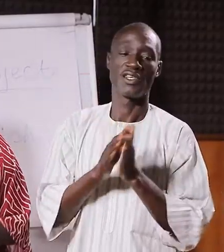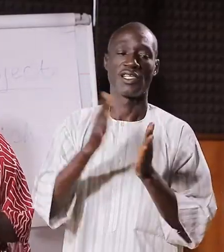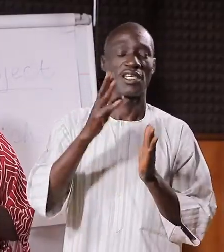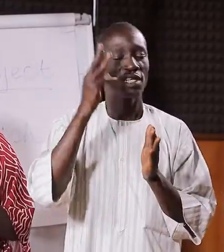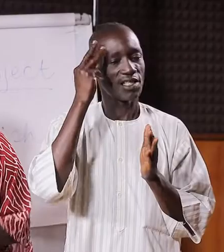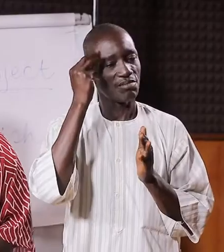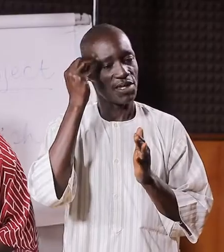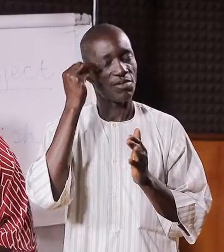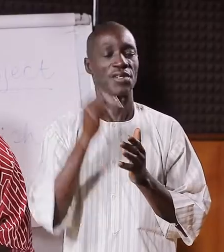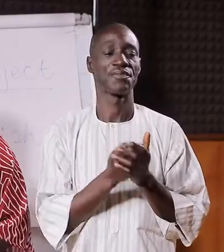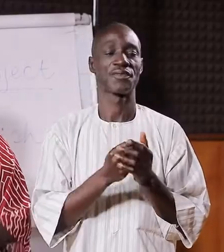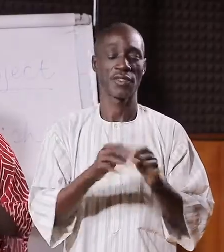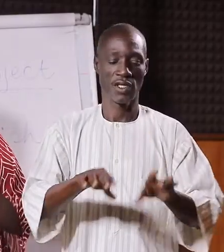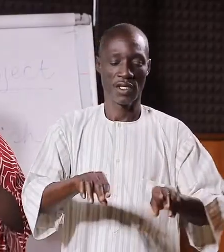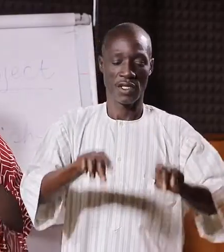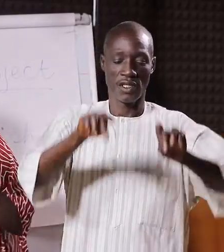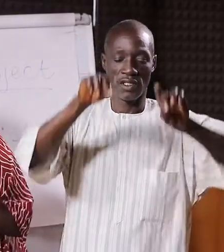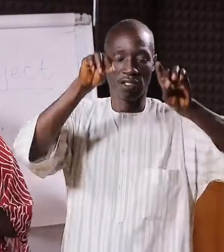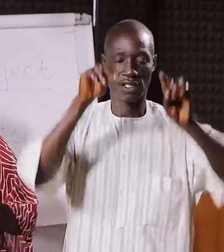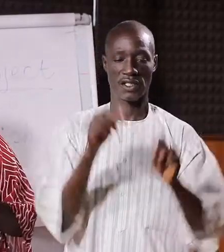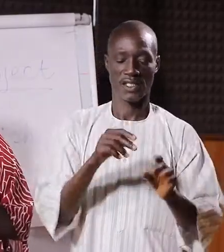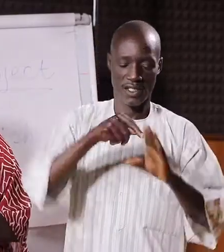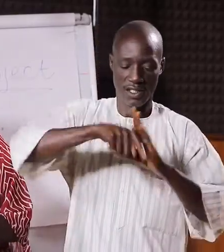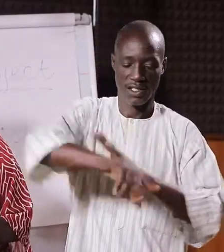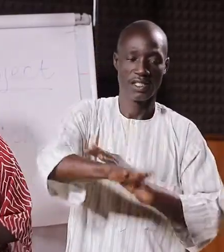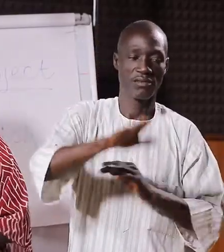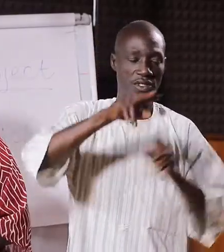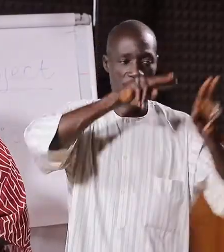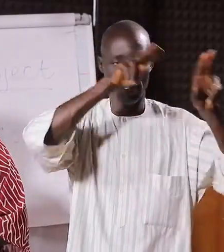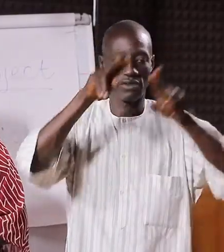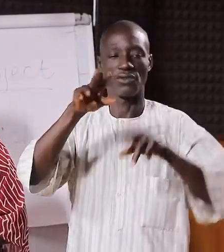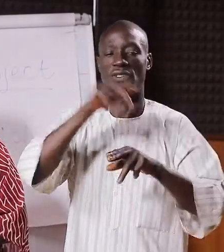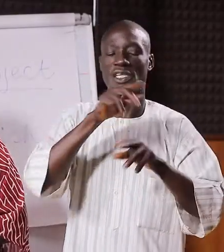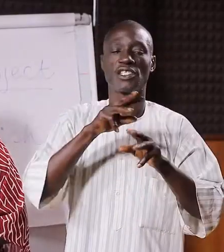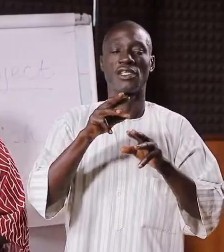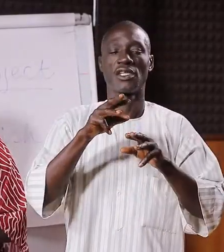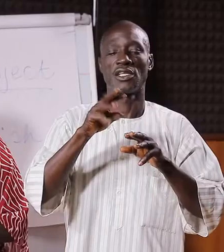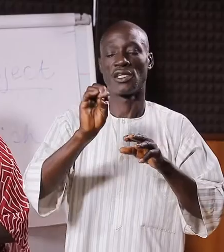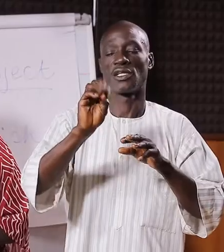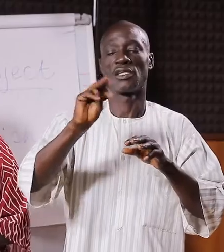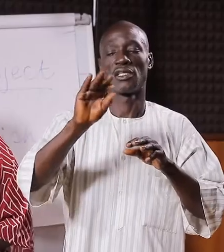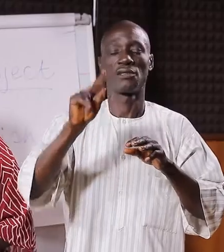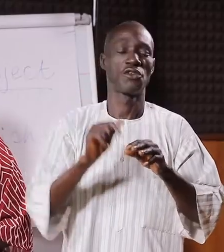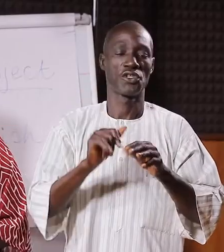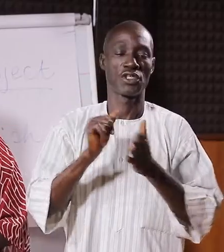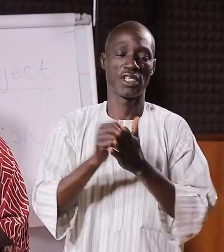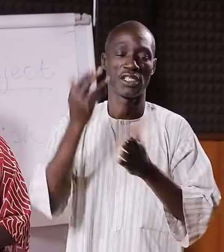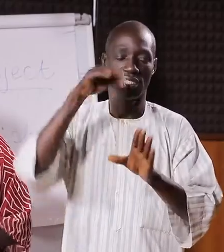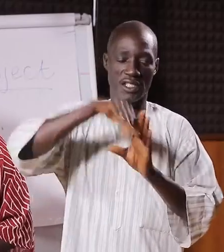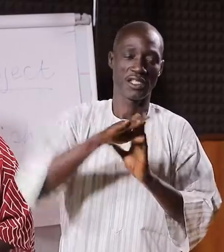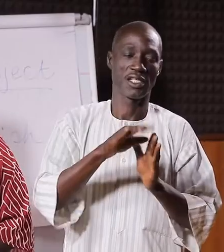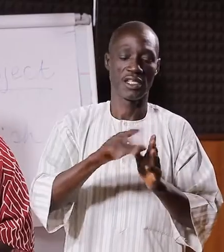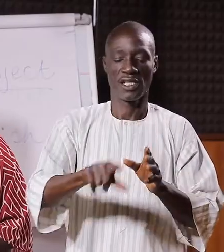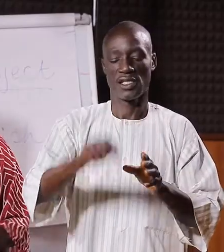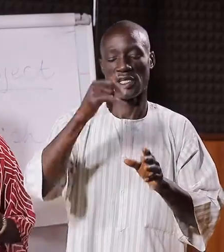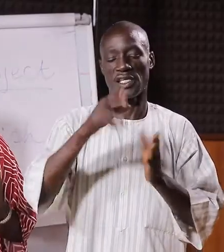memory. Taking a deeper look, emotions are embedded in this song. So always take time,